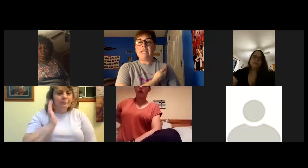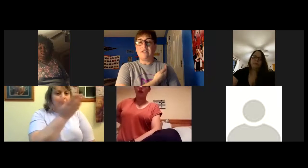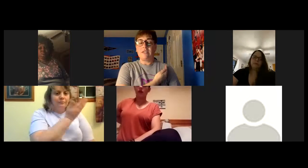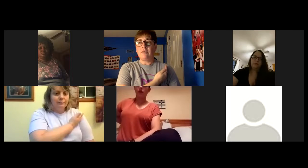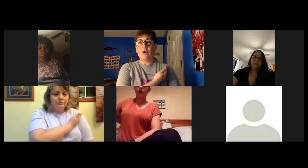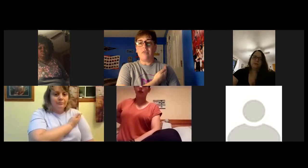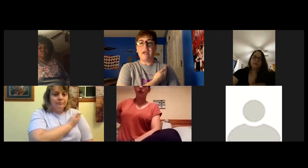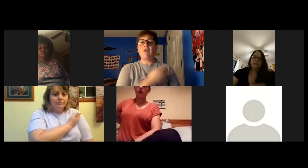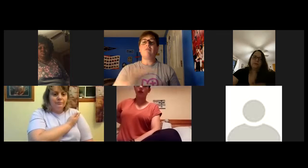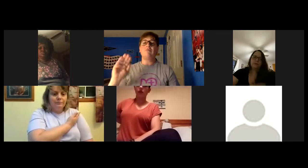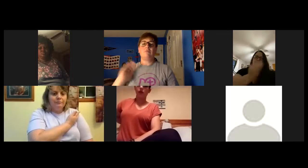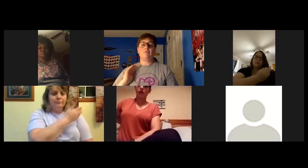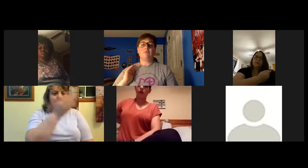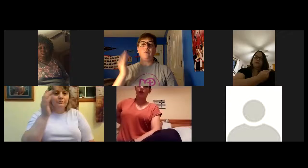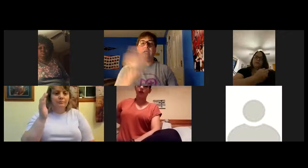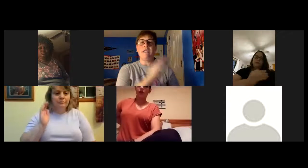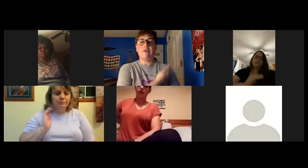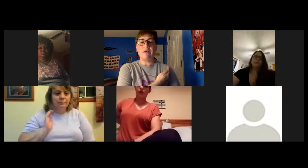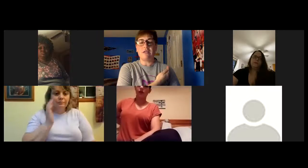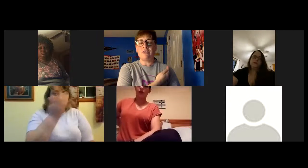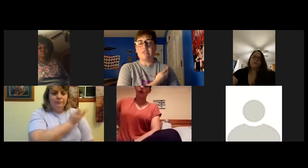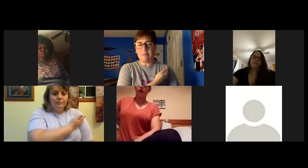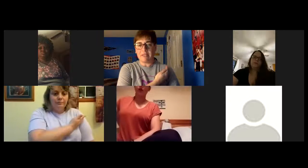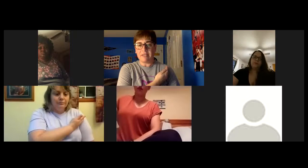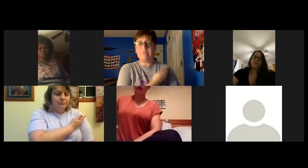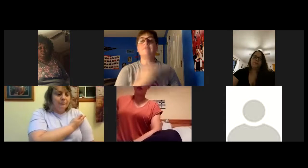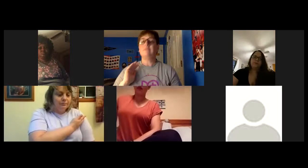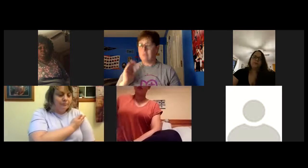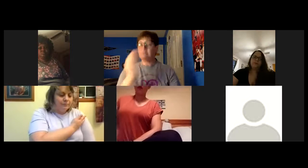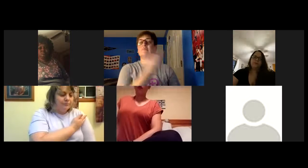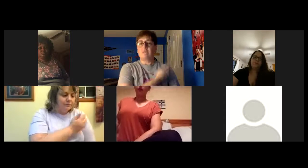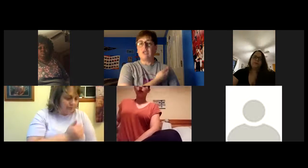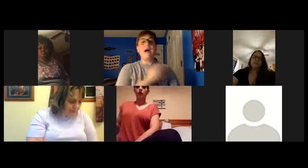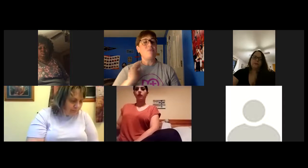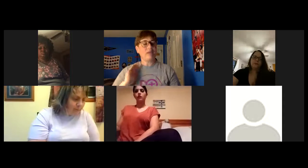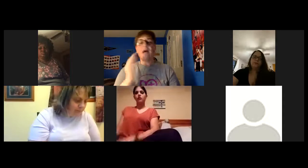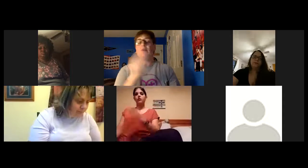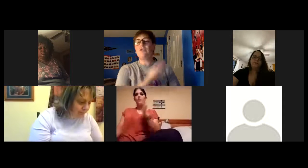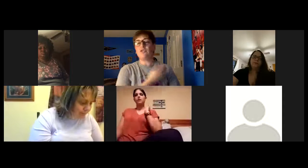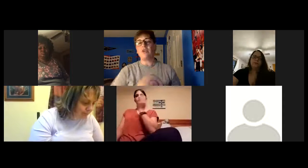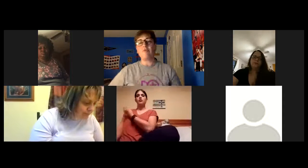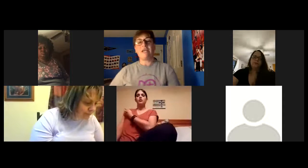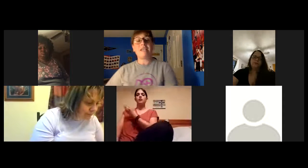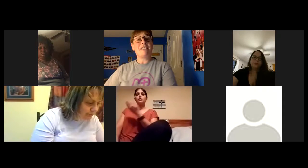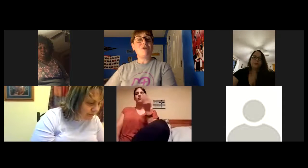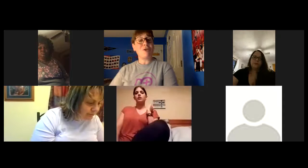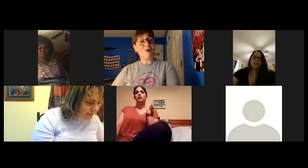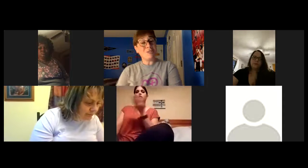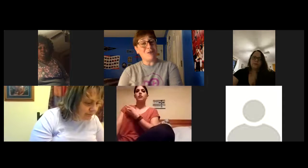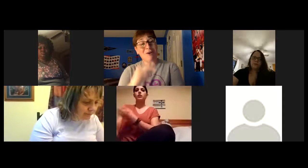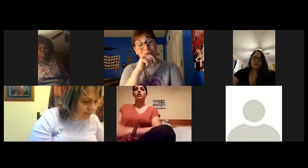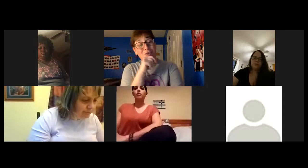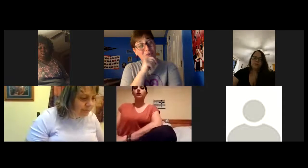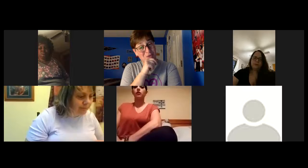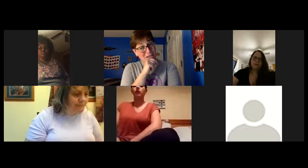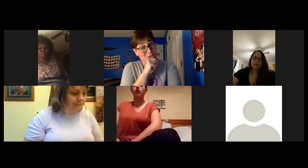We need to go there. We are going to do something. So I would just try to remember that, because then you can also,